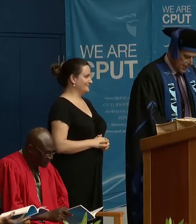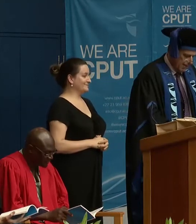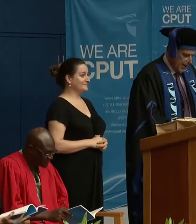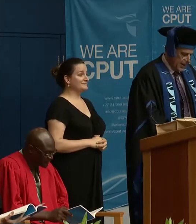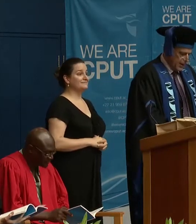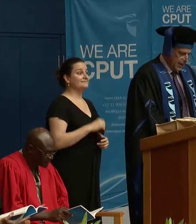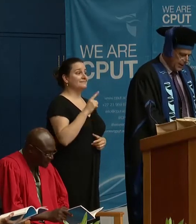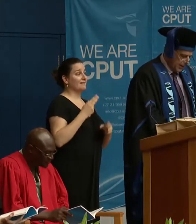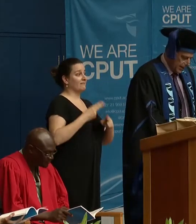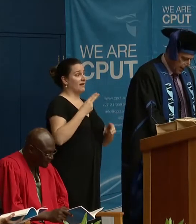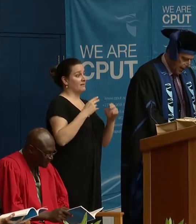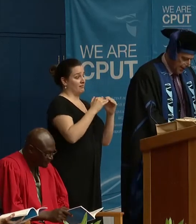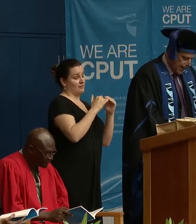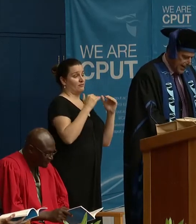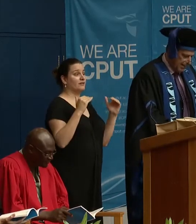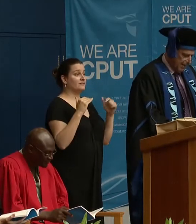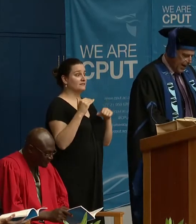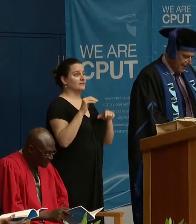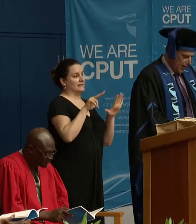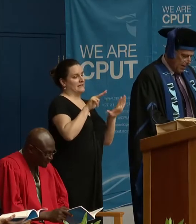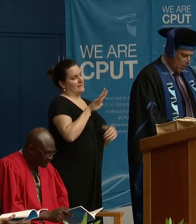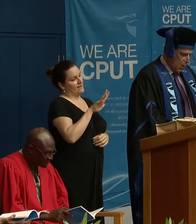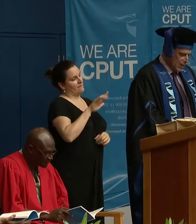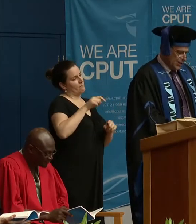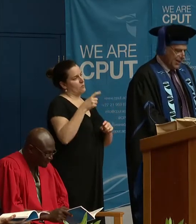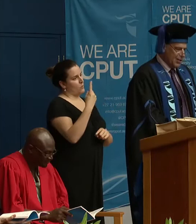With a final aggregate of